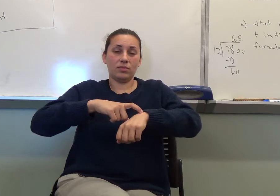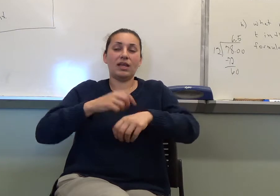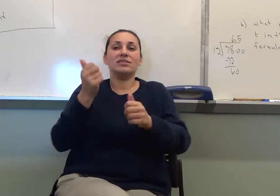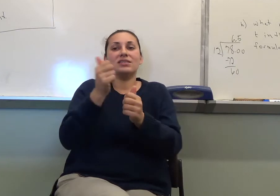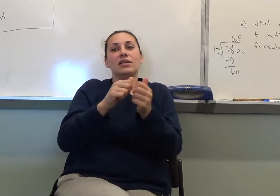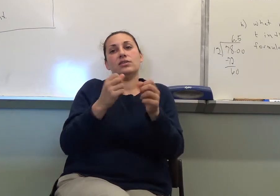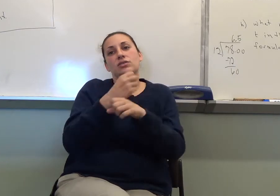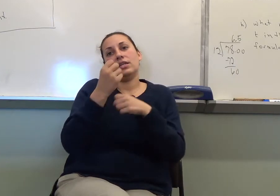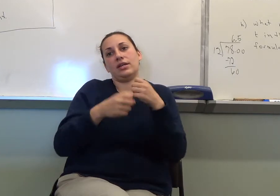right?